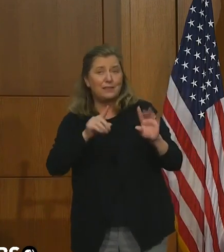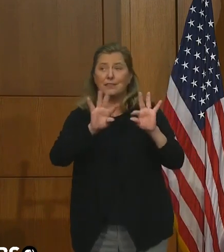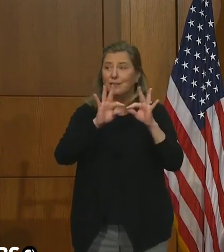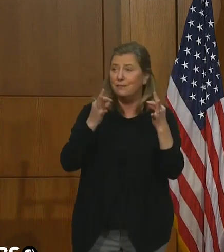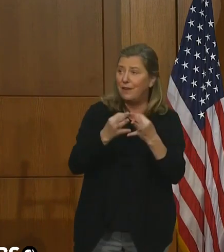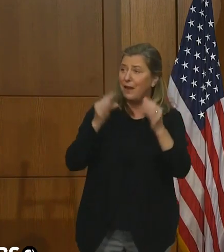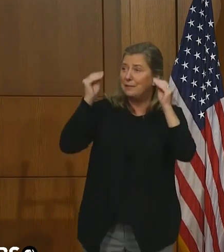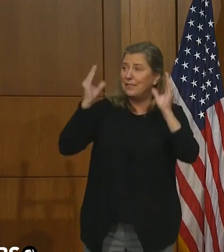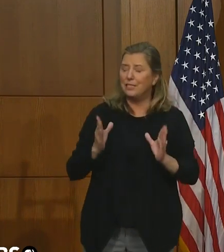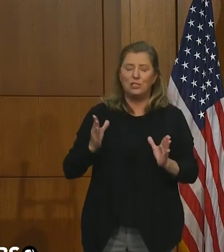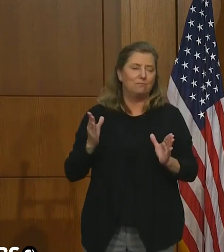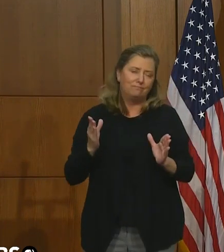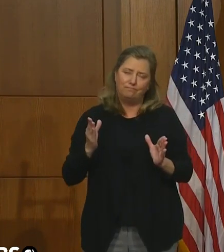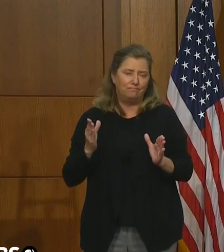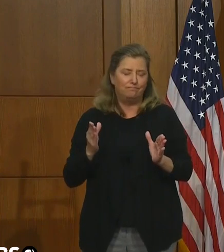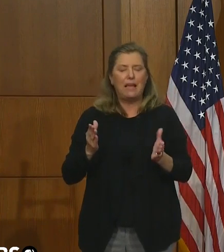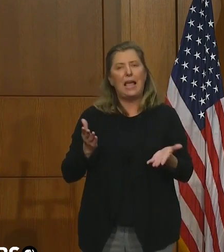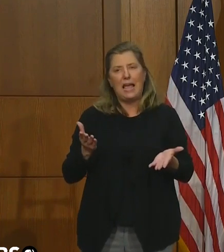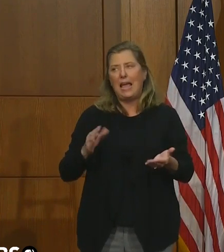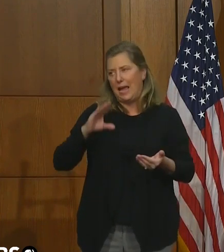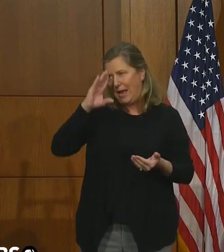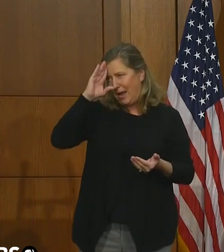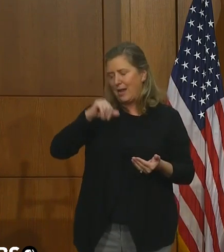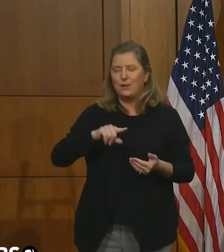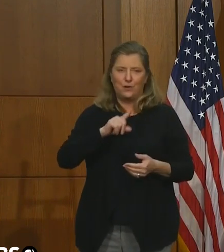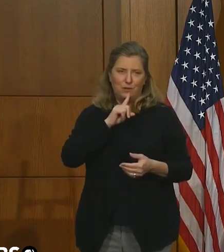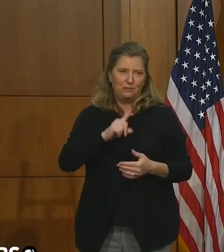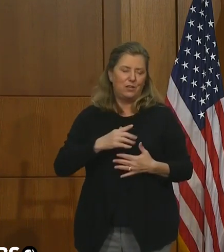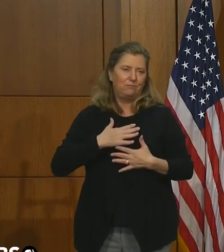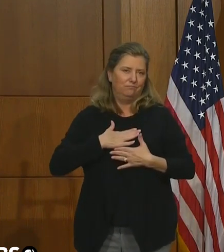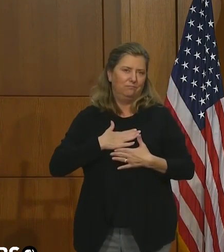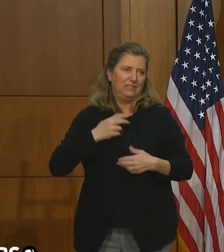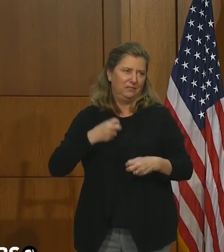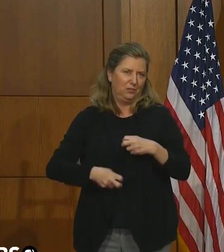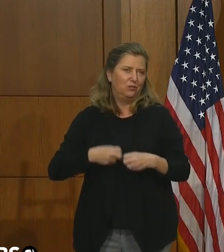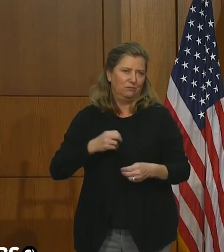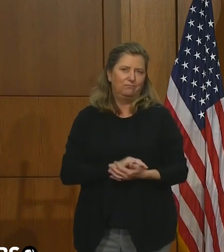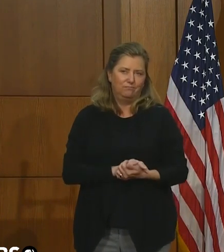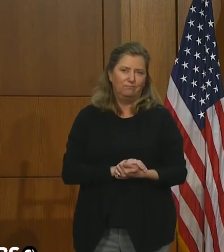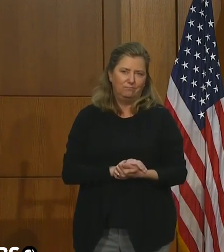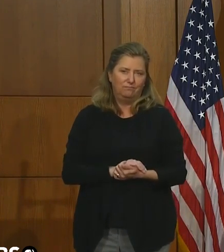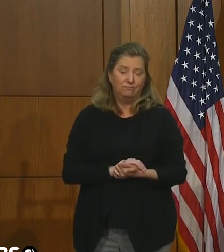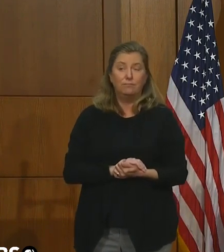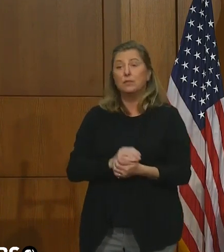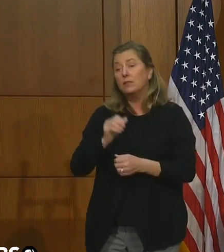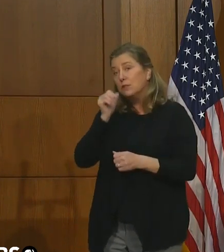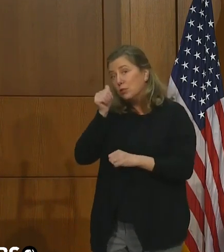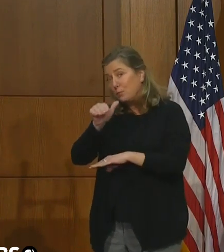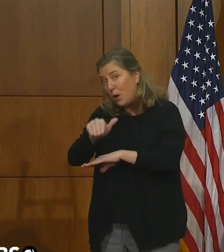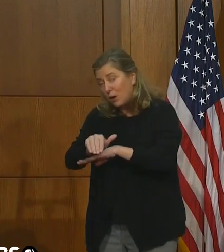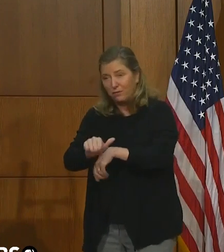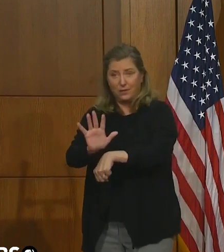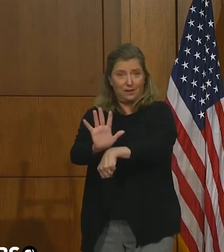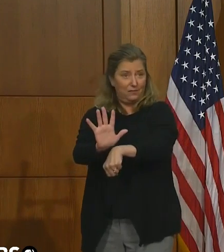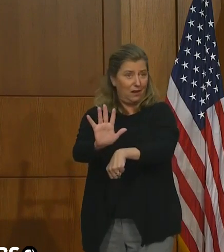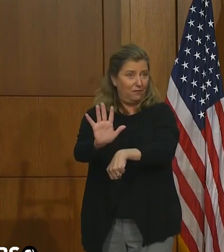and teachers. And I know this must be very, very difficult. Tomorrow